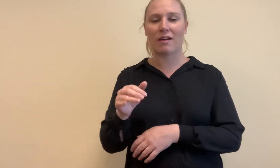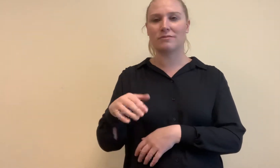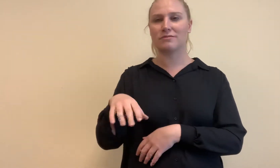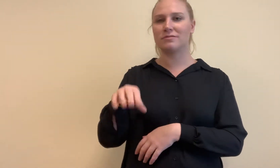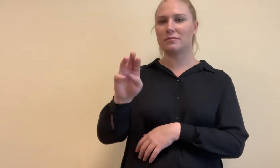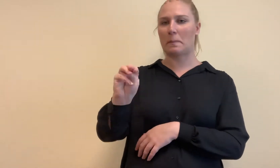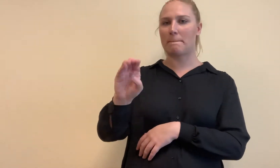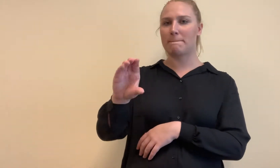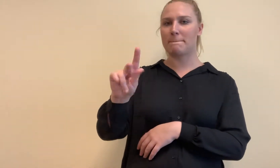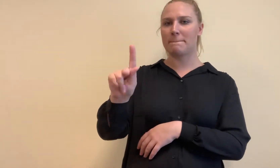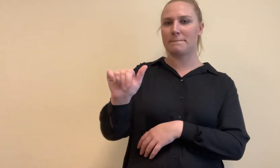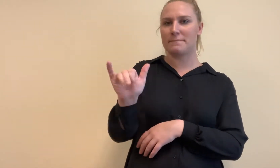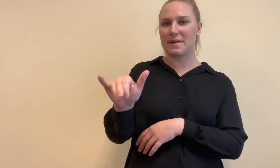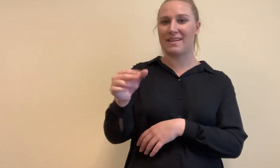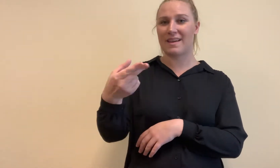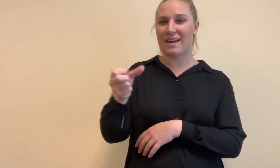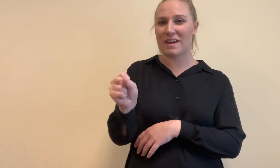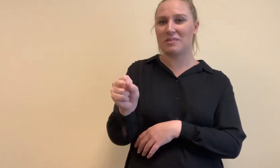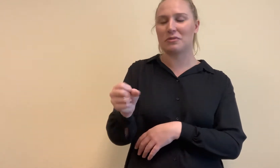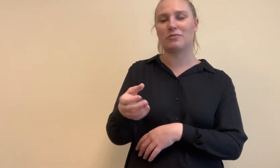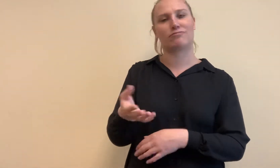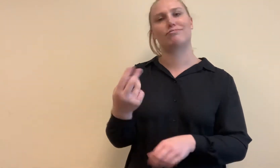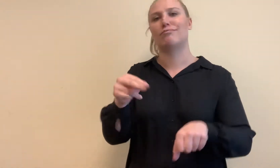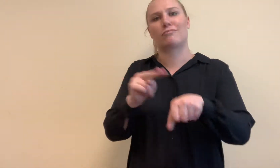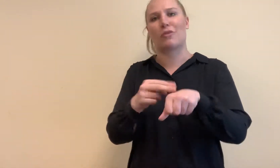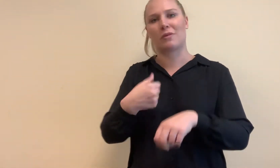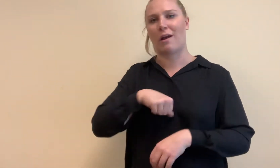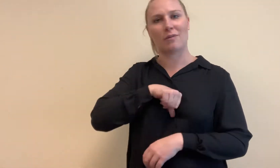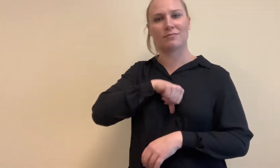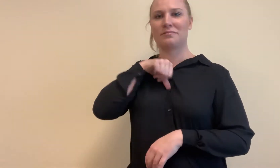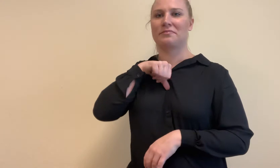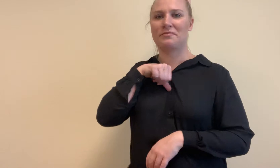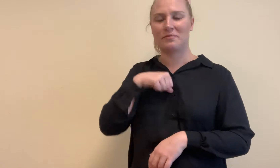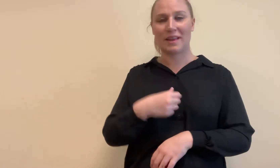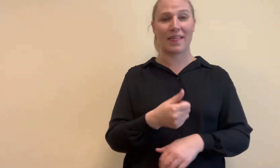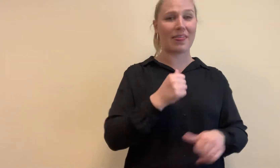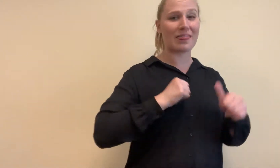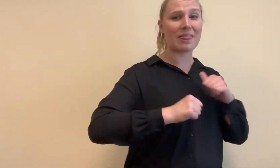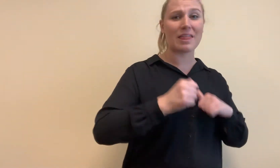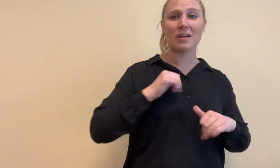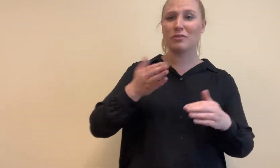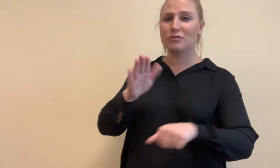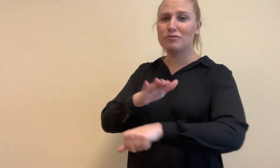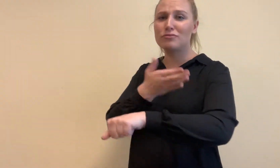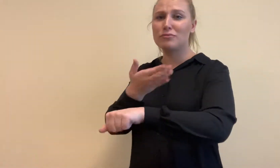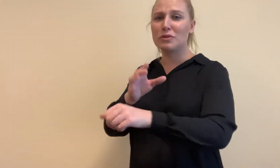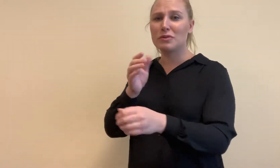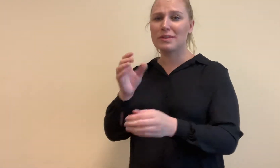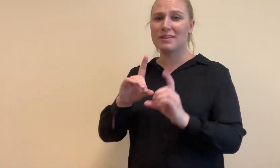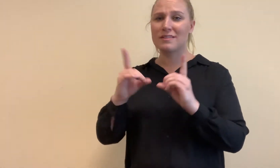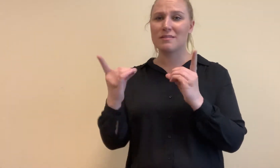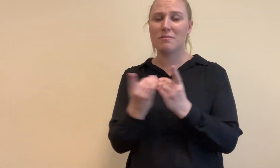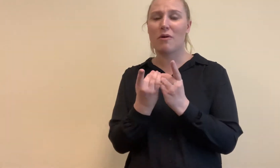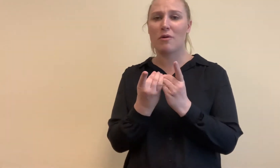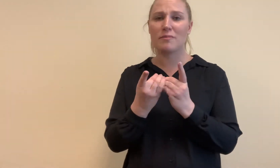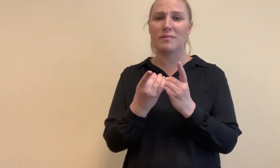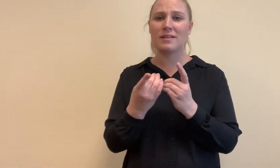just bursting with pride. The theater and the music departments in our high schools are wonderful, and